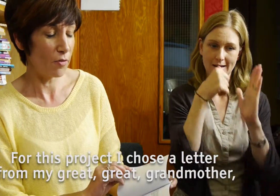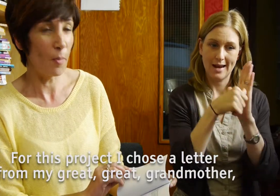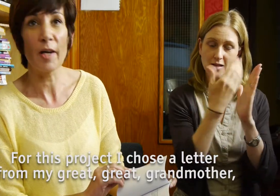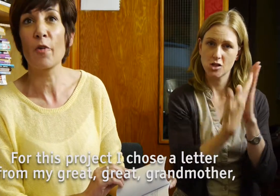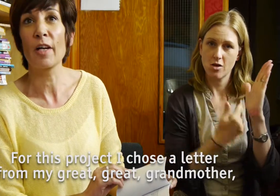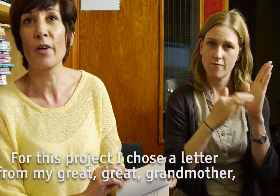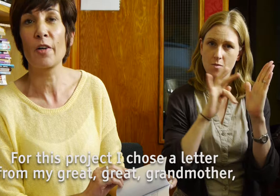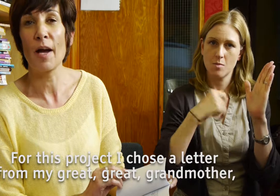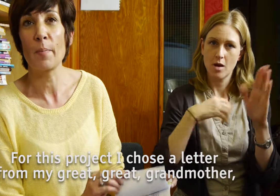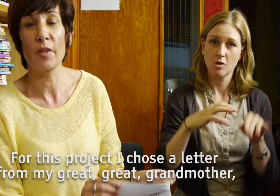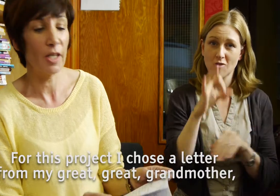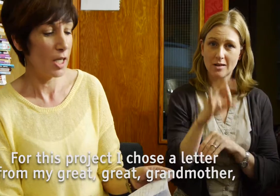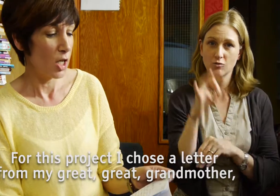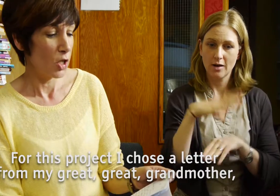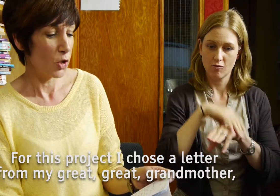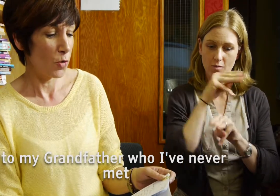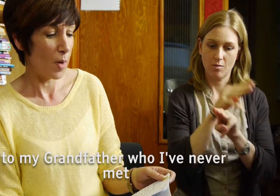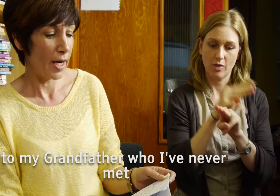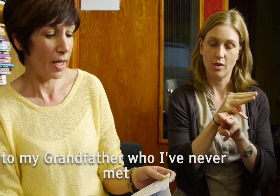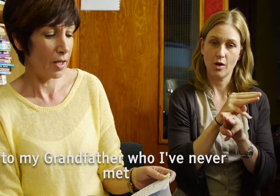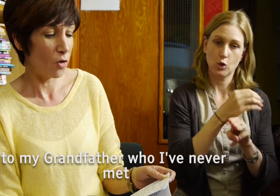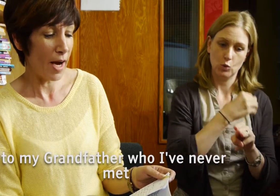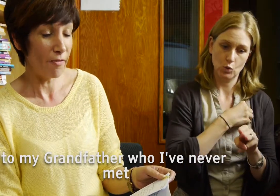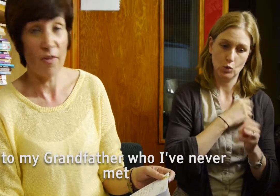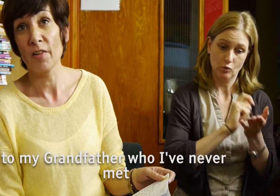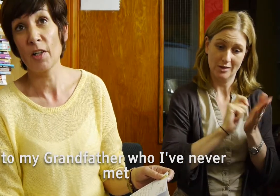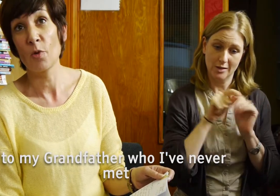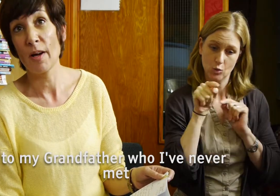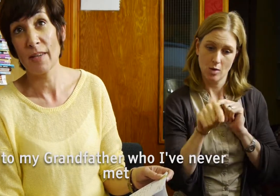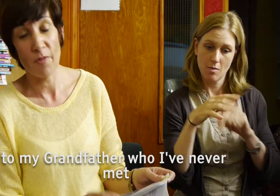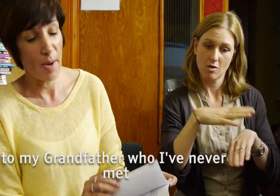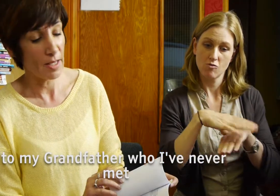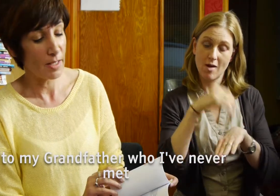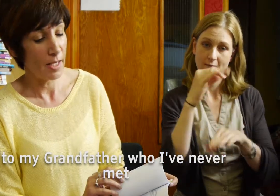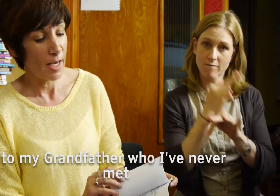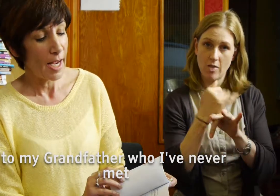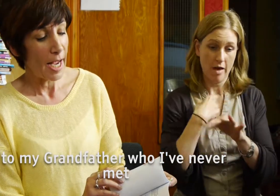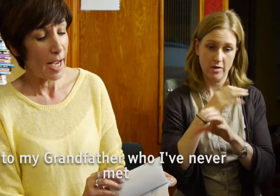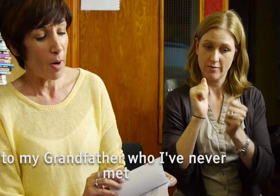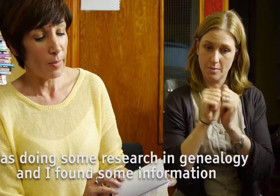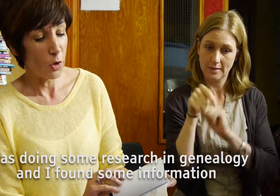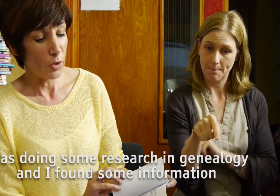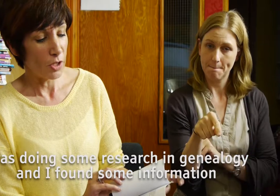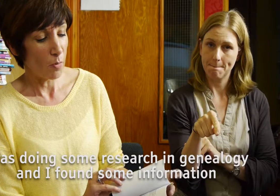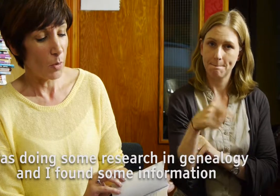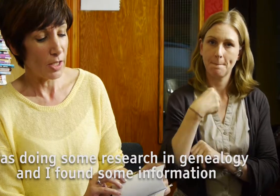from my great-great-grandmother to my grandfather, who I've never met. I was doing some research